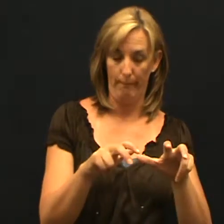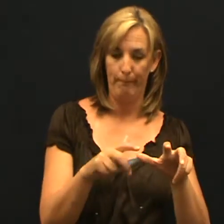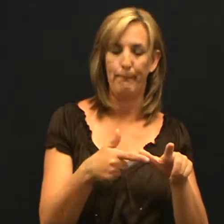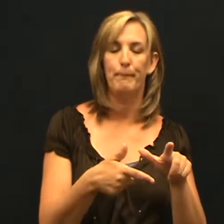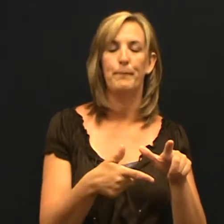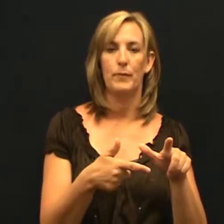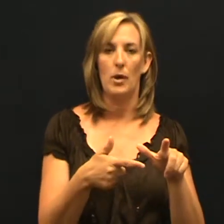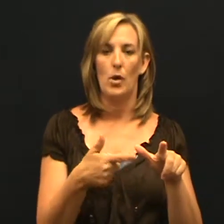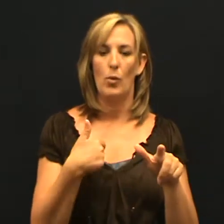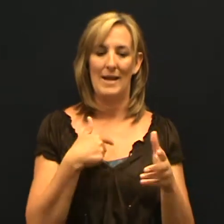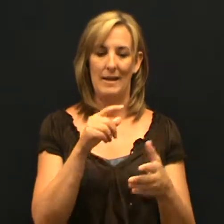stock for the